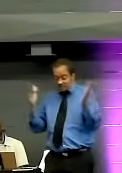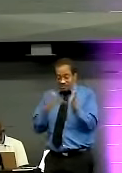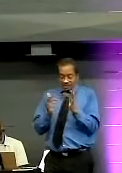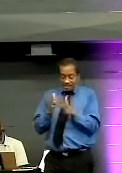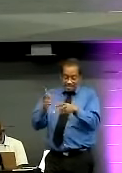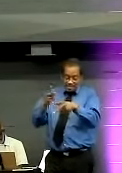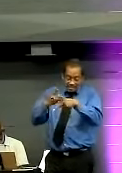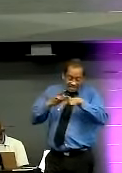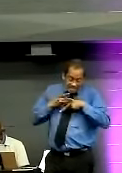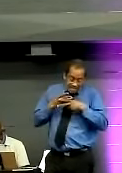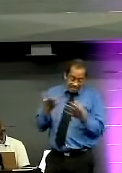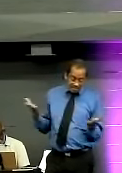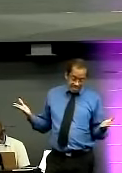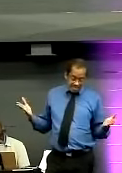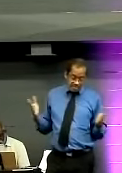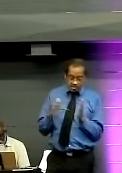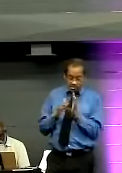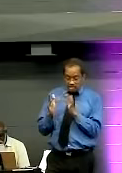Keep them.